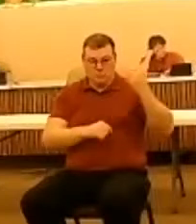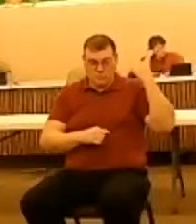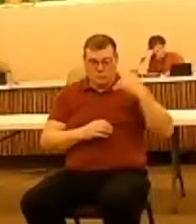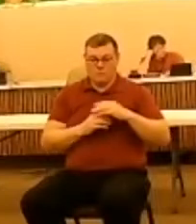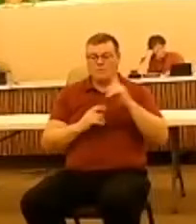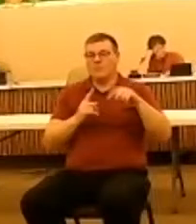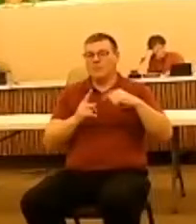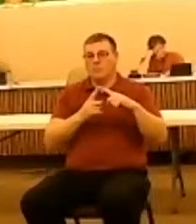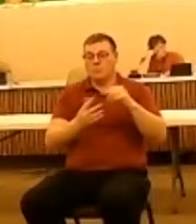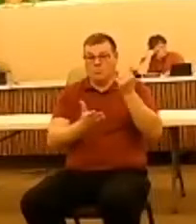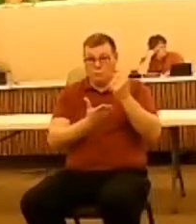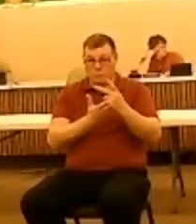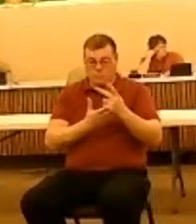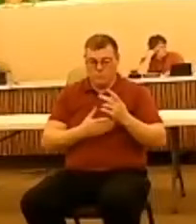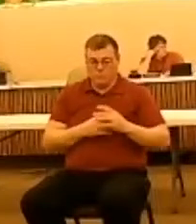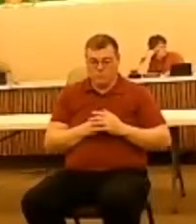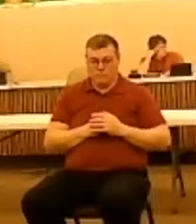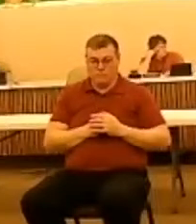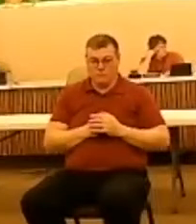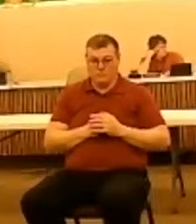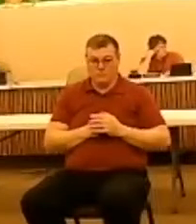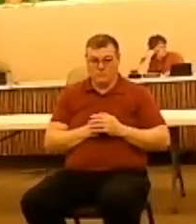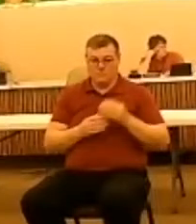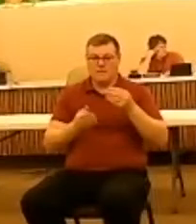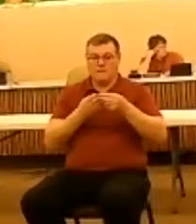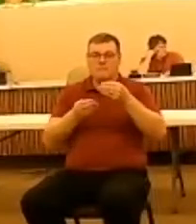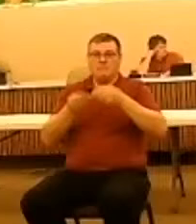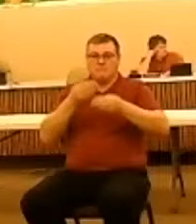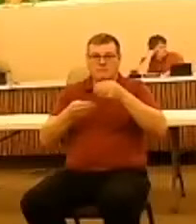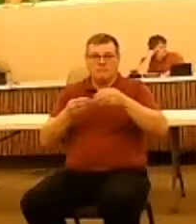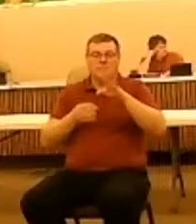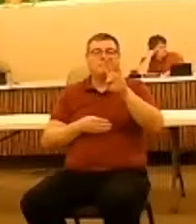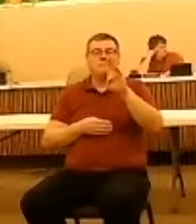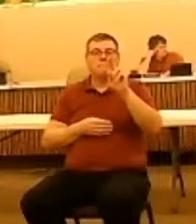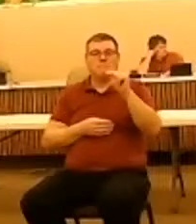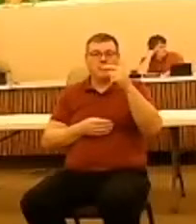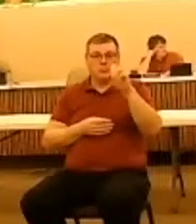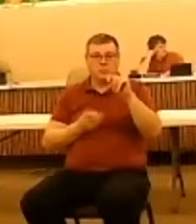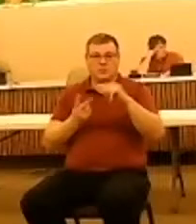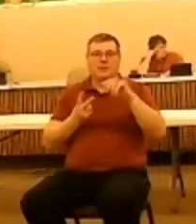we approved the budget